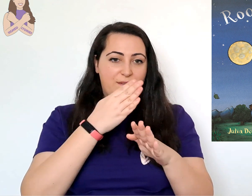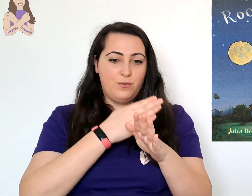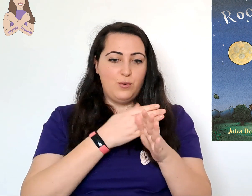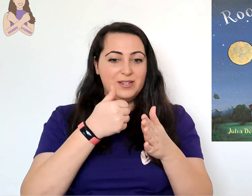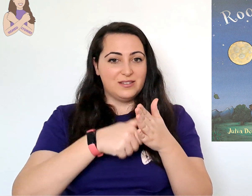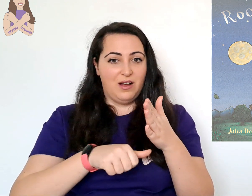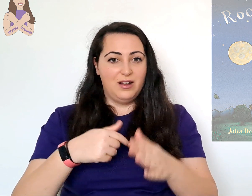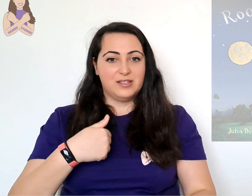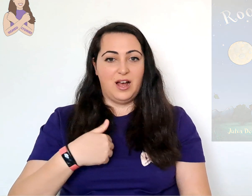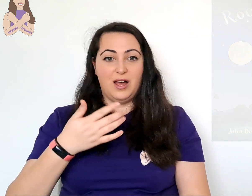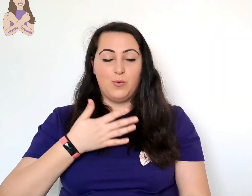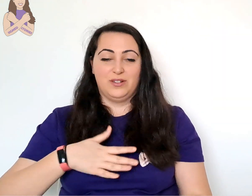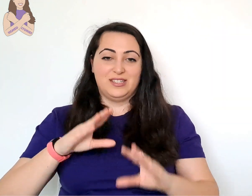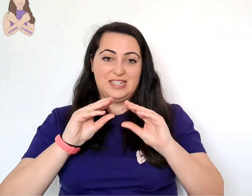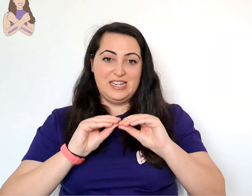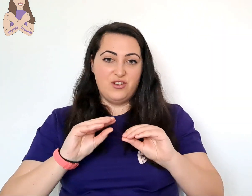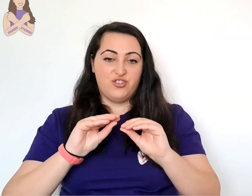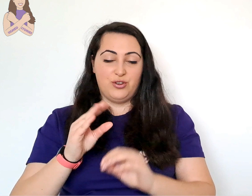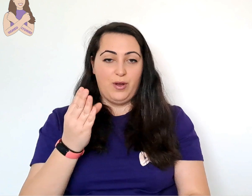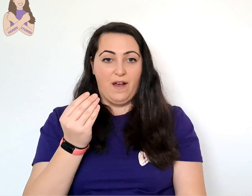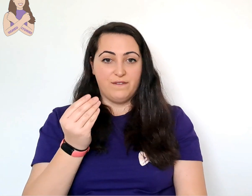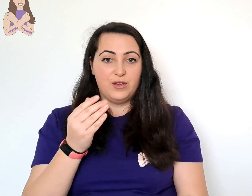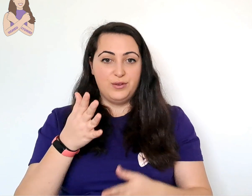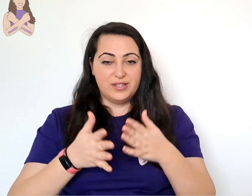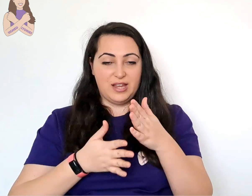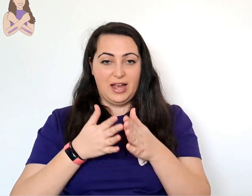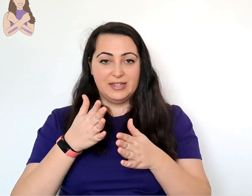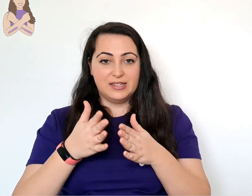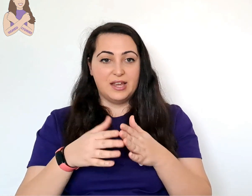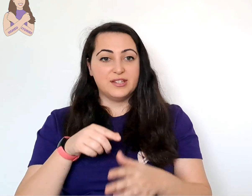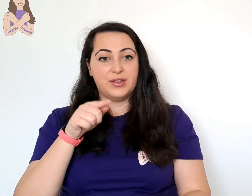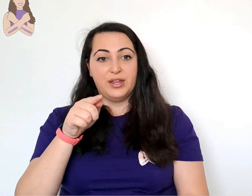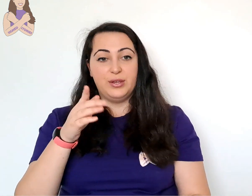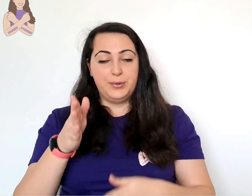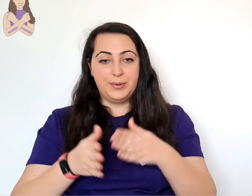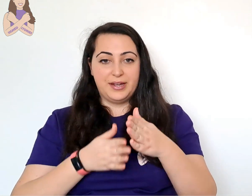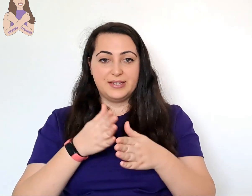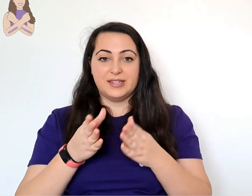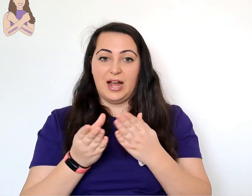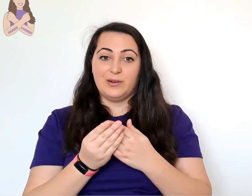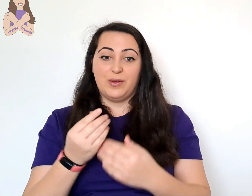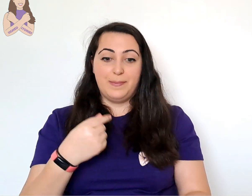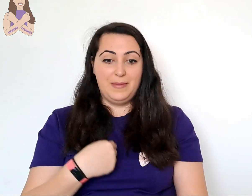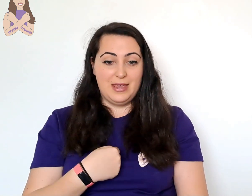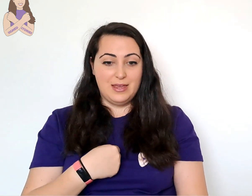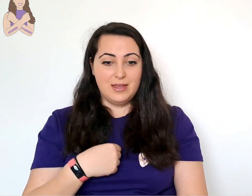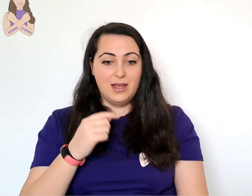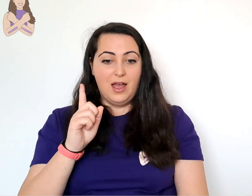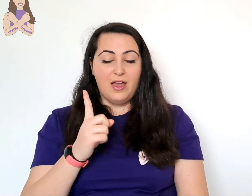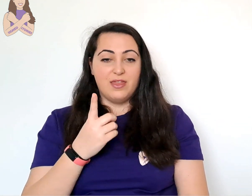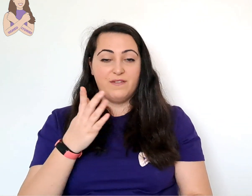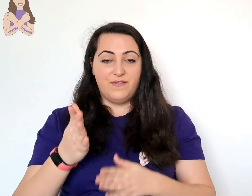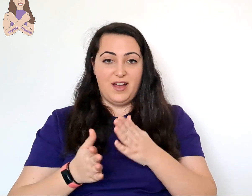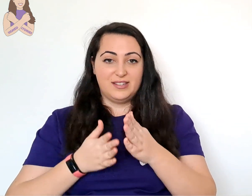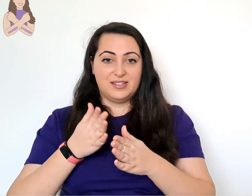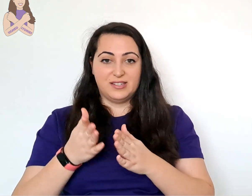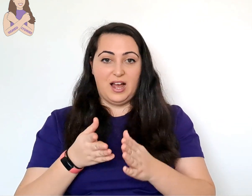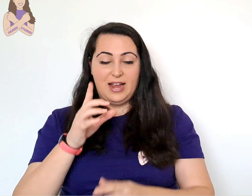Before we start, I want to teach you a few signs so that you can sign with me. The first sign